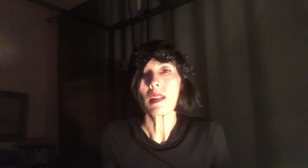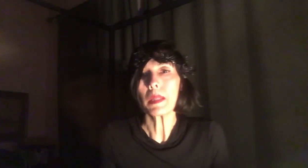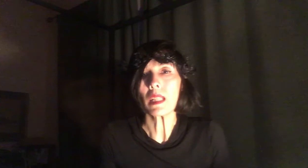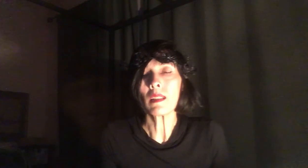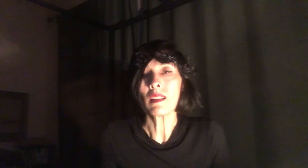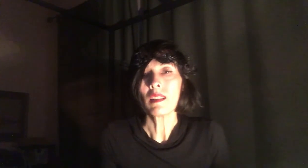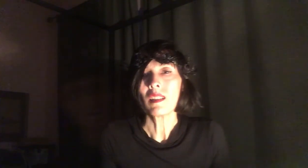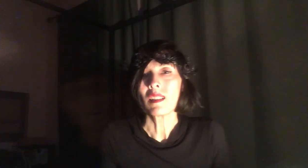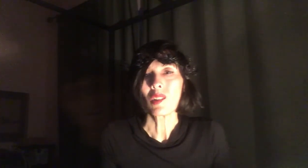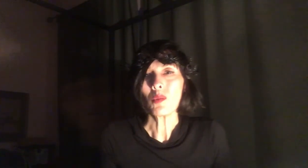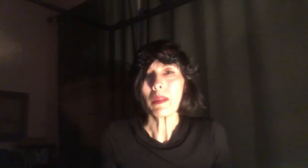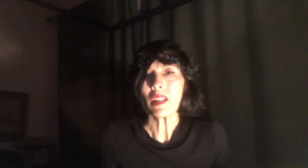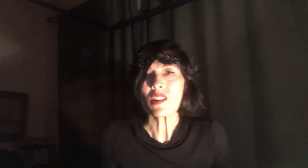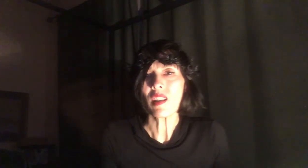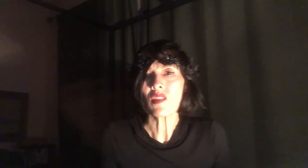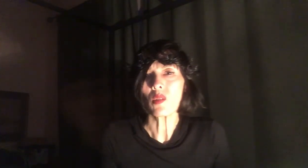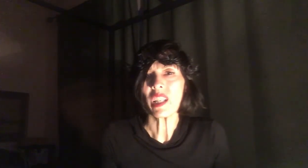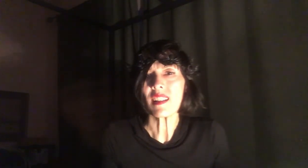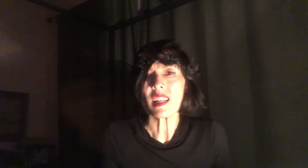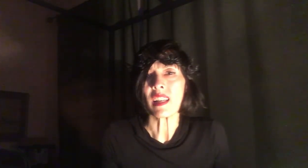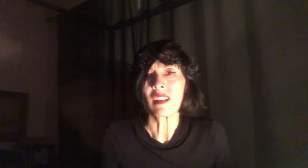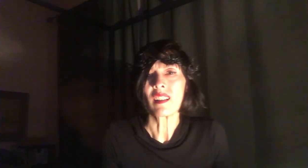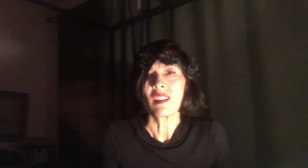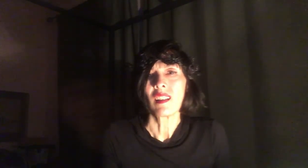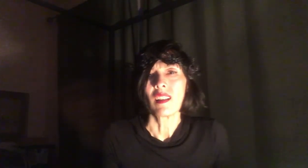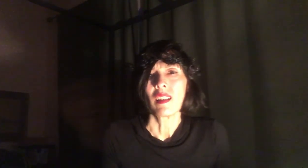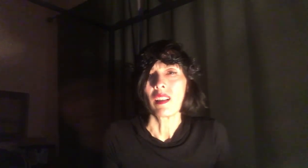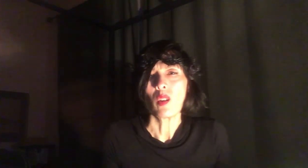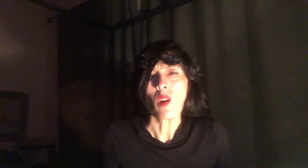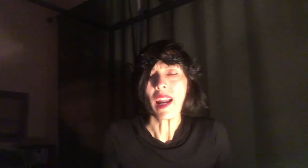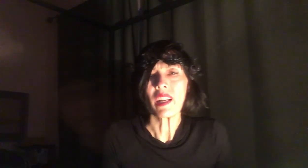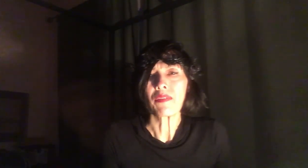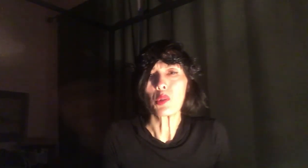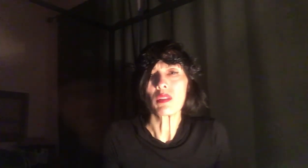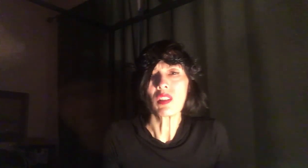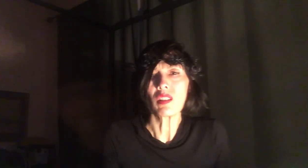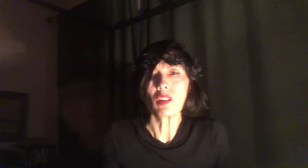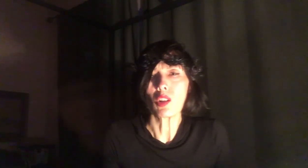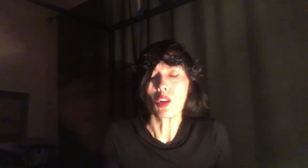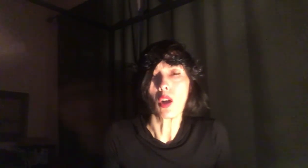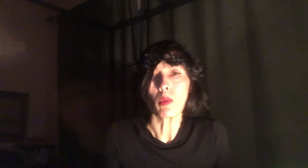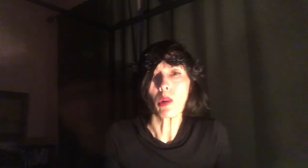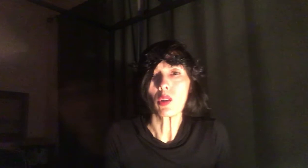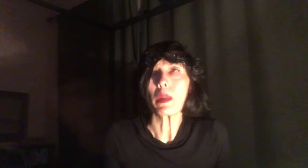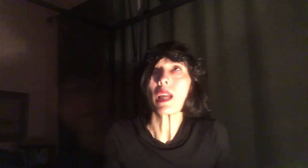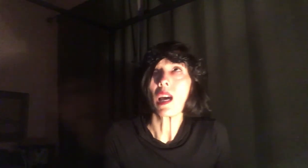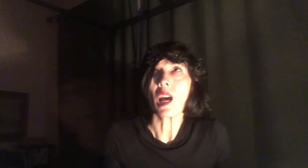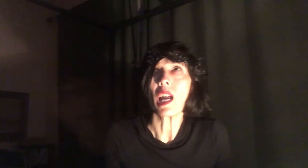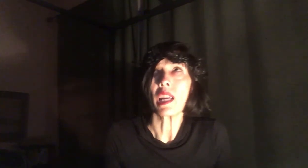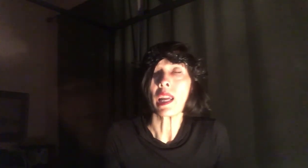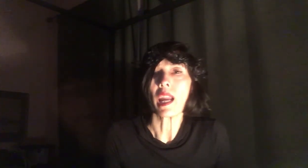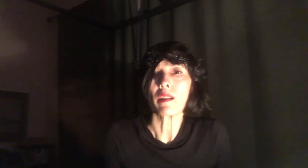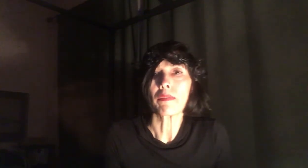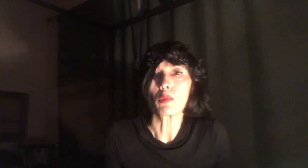mean, don't make yourself so easy. Low-hanging fruit? No. We want to be the high-hanging fruit